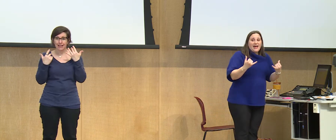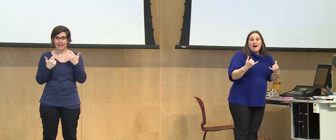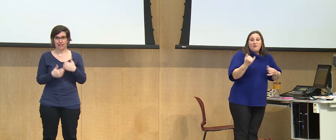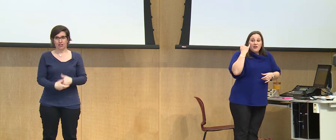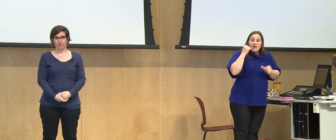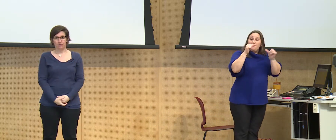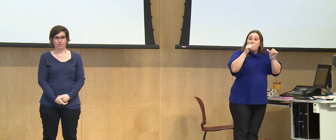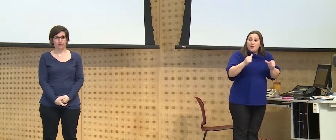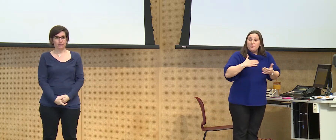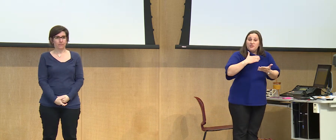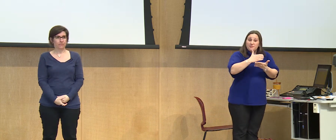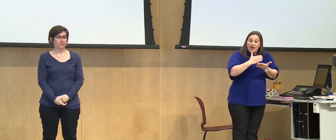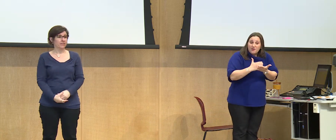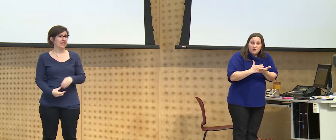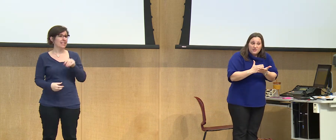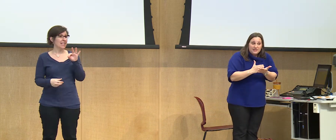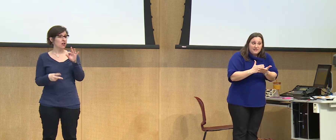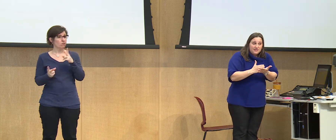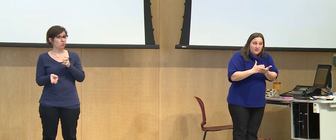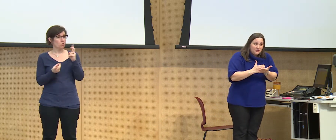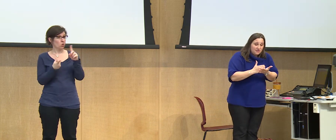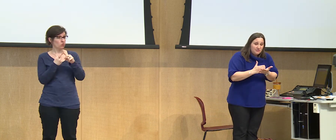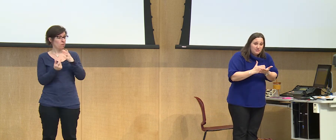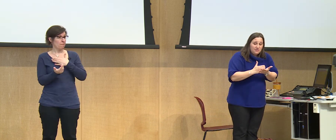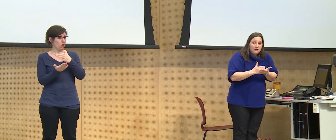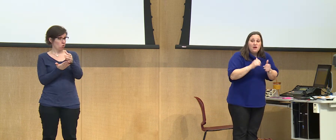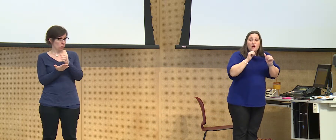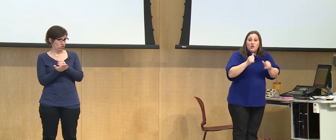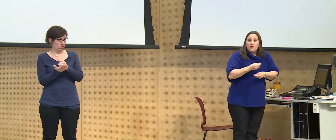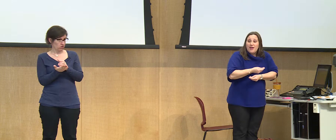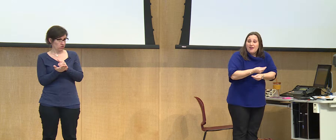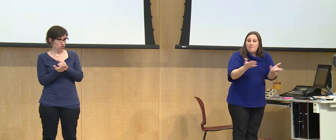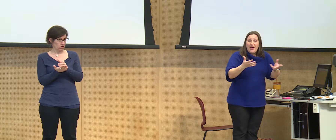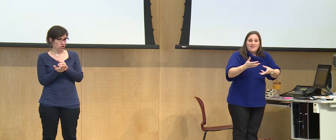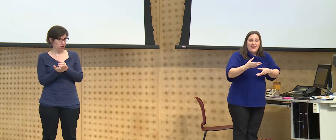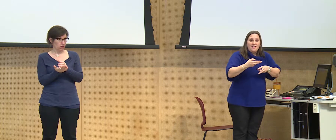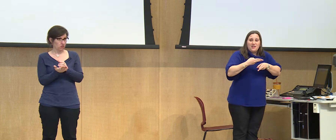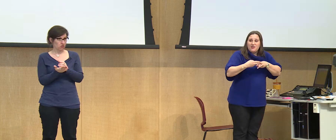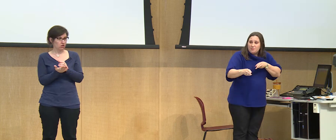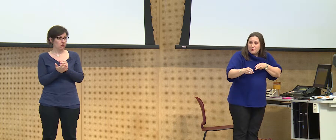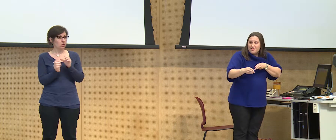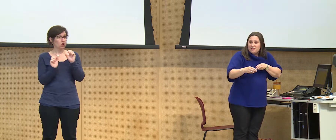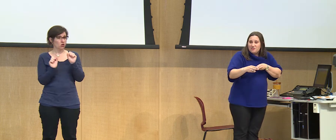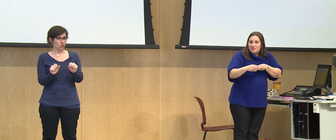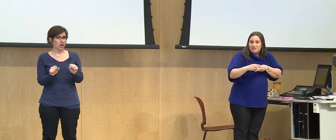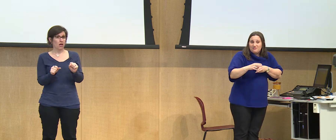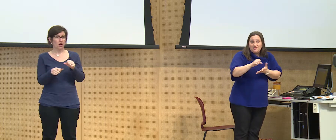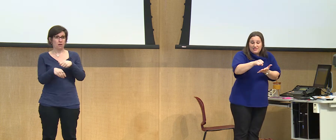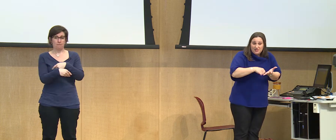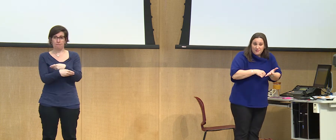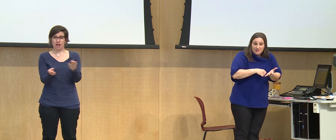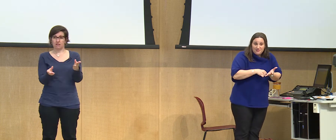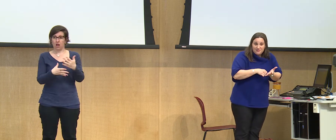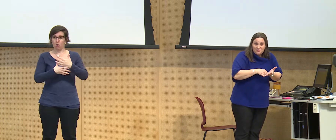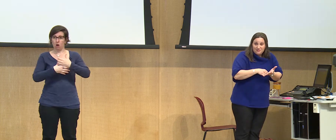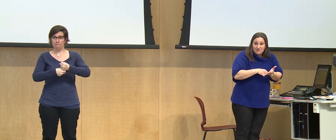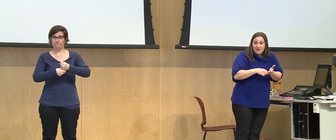Now, if you post to my courses, you can pass out an abridged syllabus